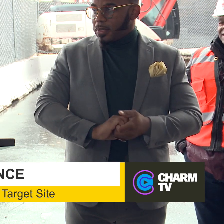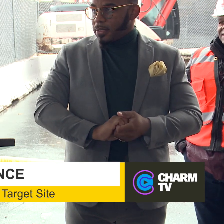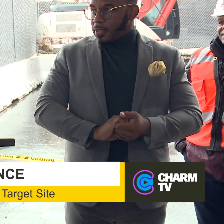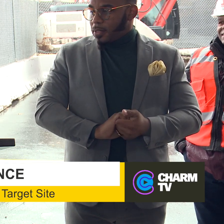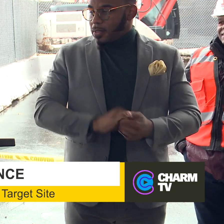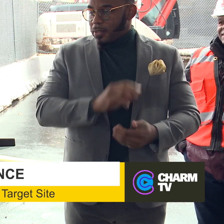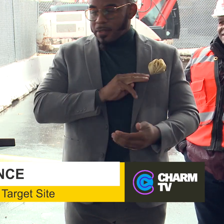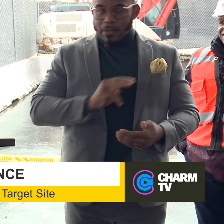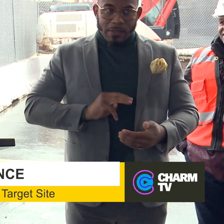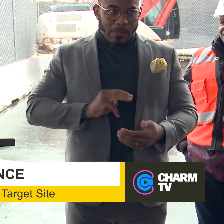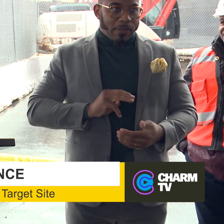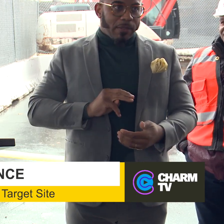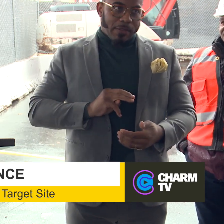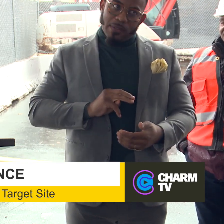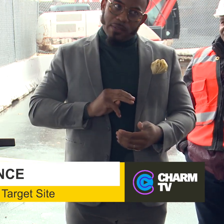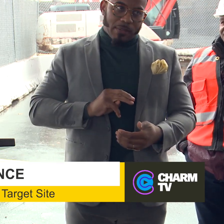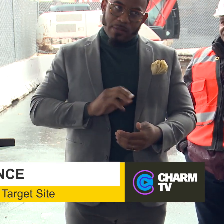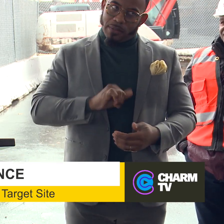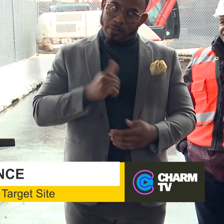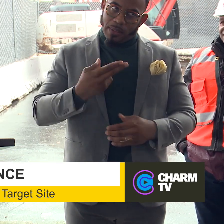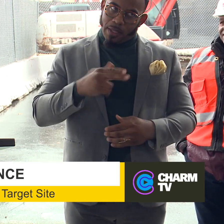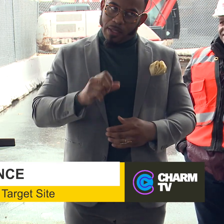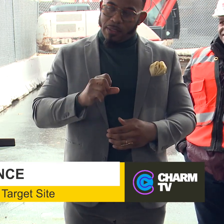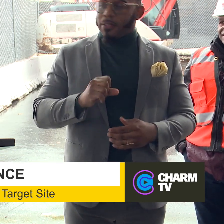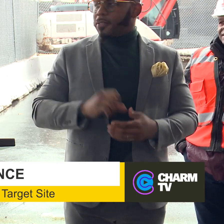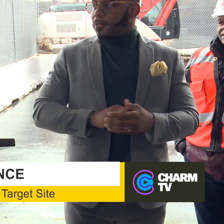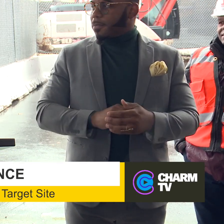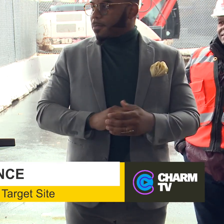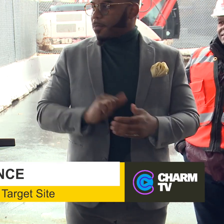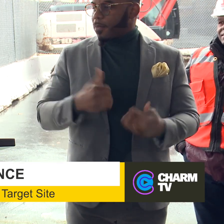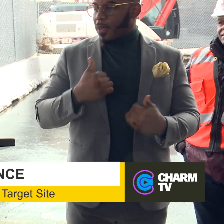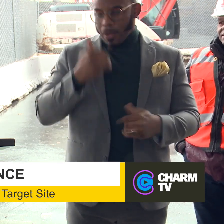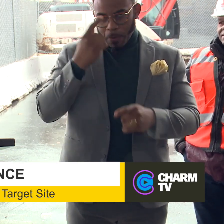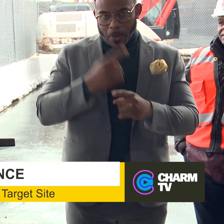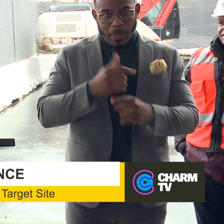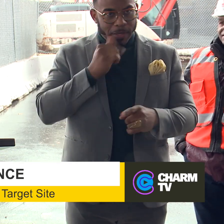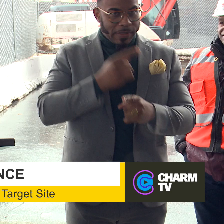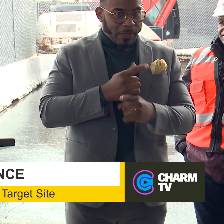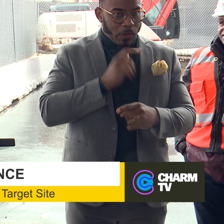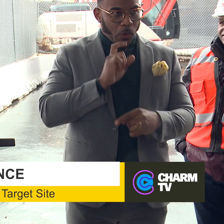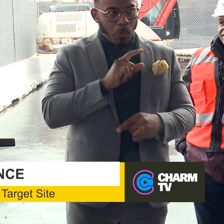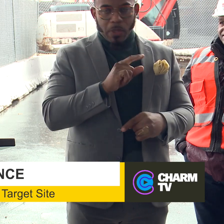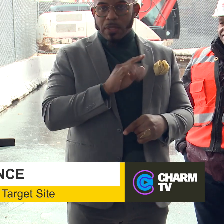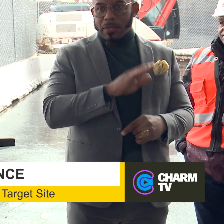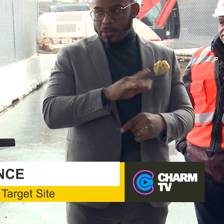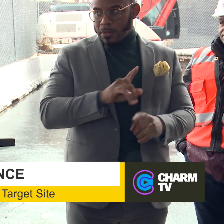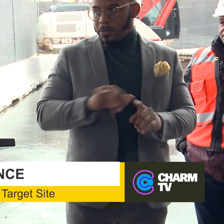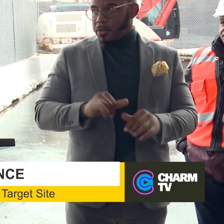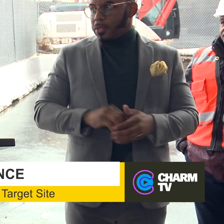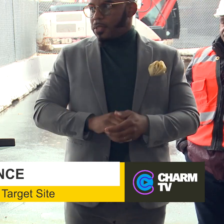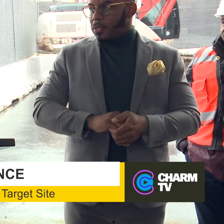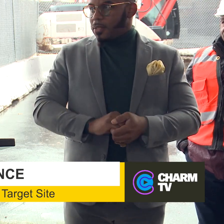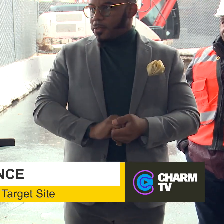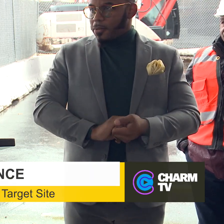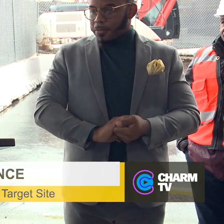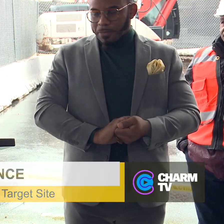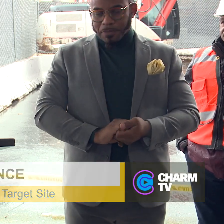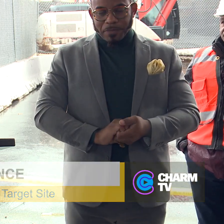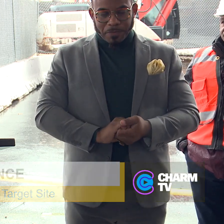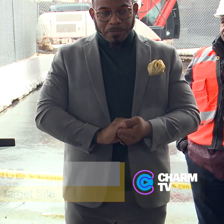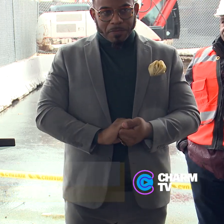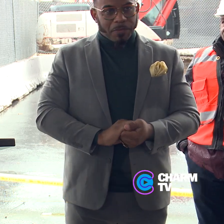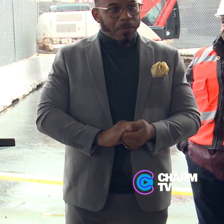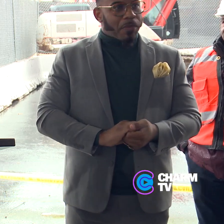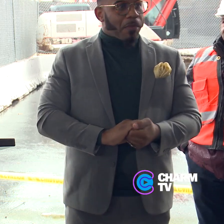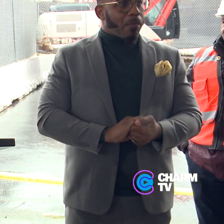The mayor is a Mervo grad, and I have a brother and a sister who went there as well. But